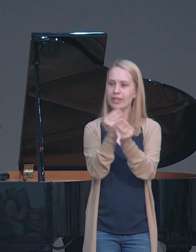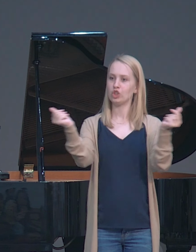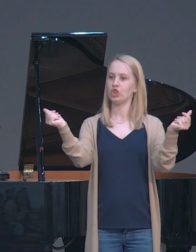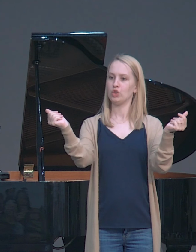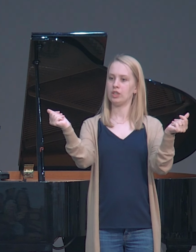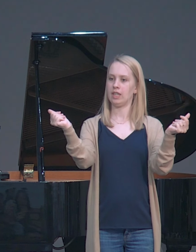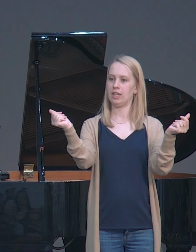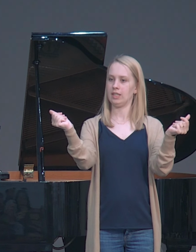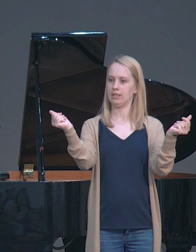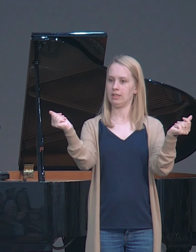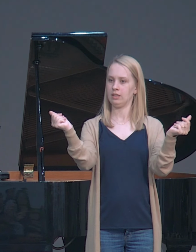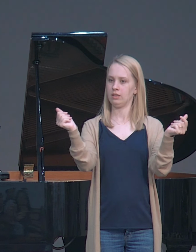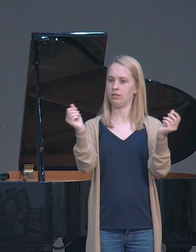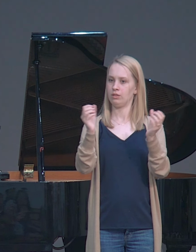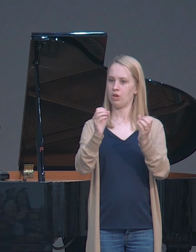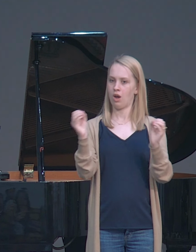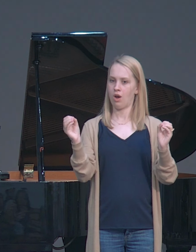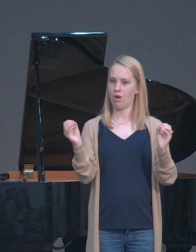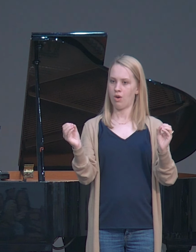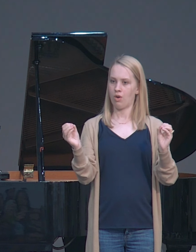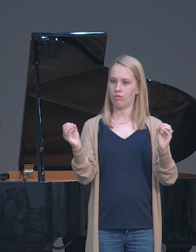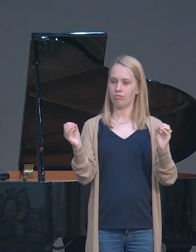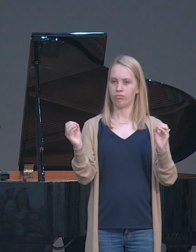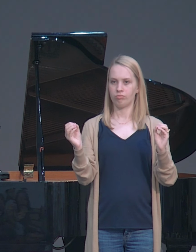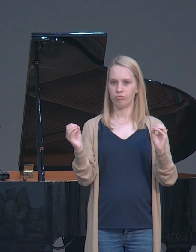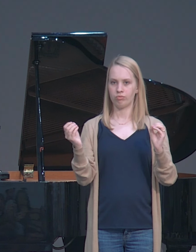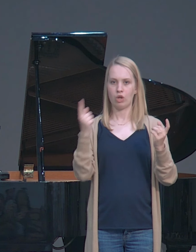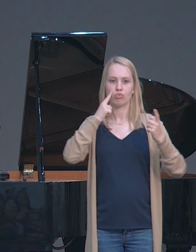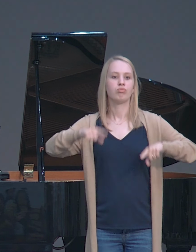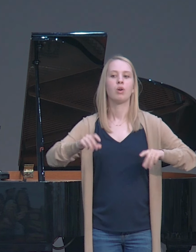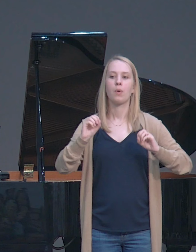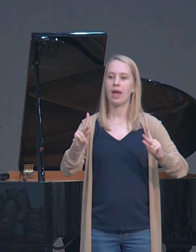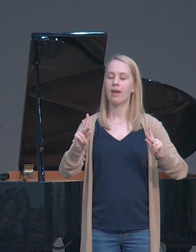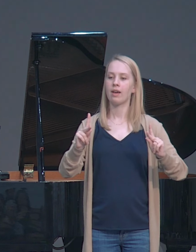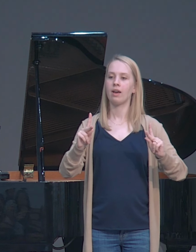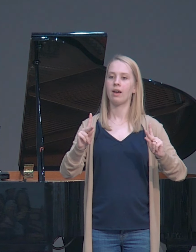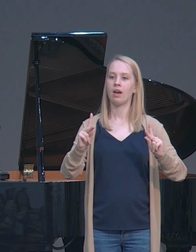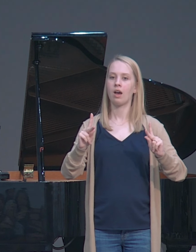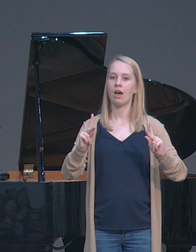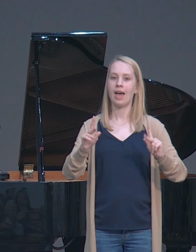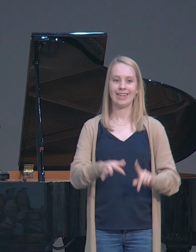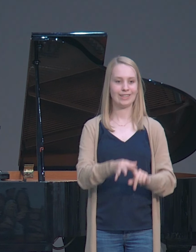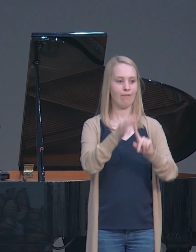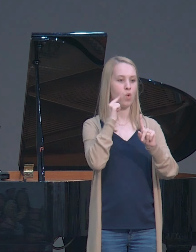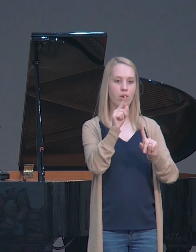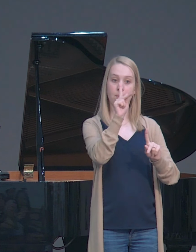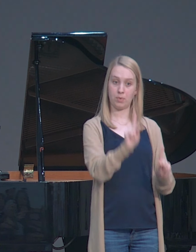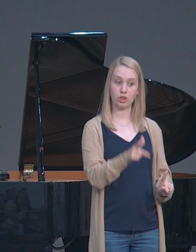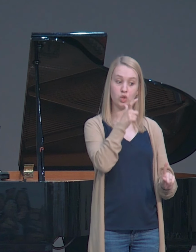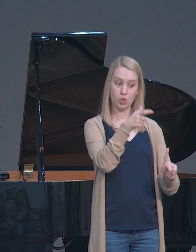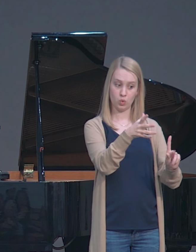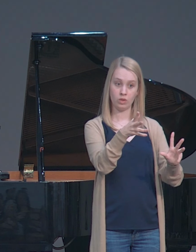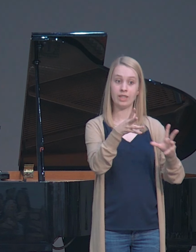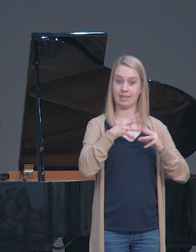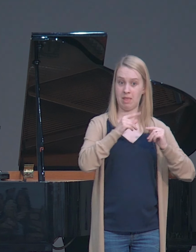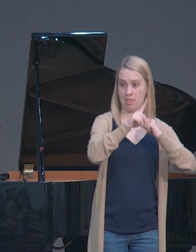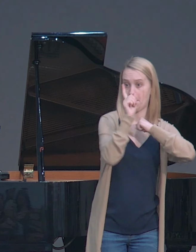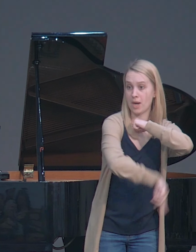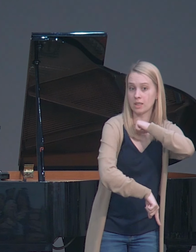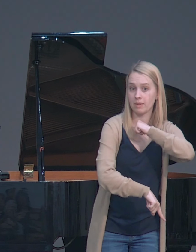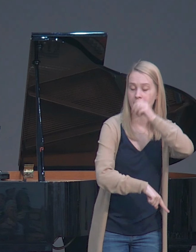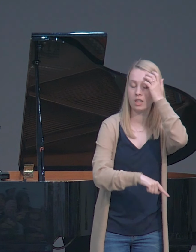other than the person who is condemned getting the just punishment for their wrong. Right? So when we